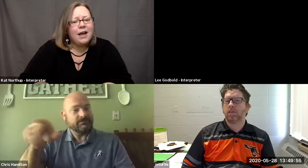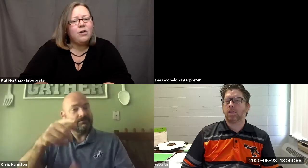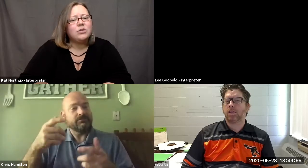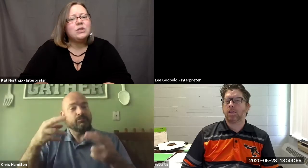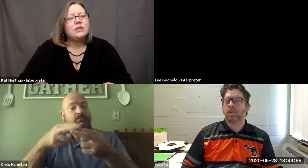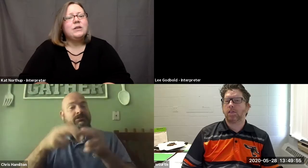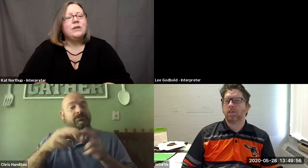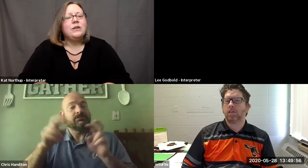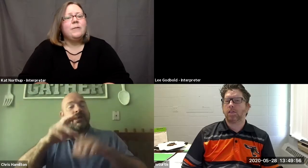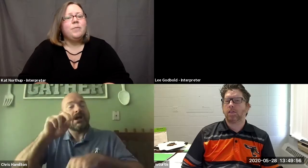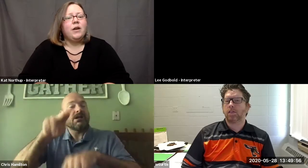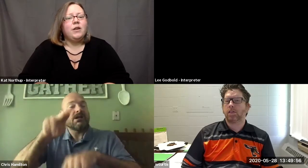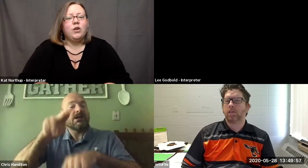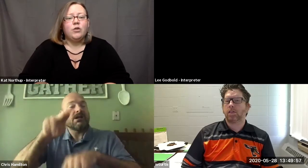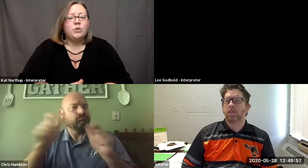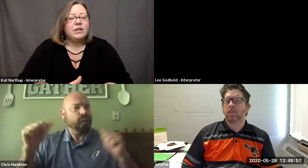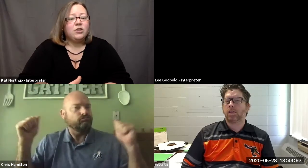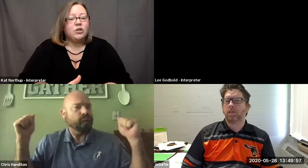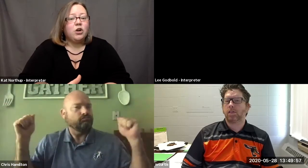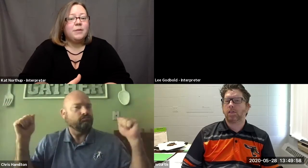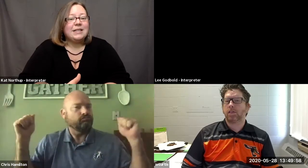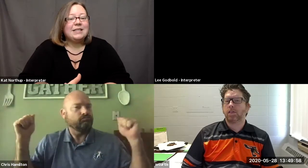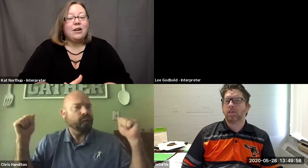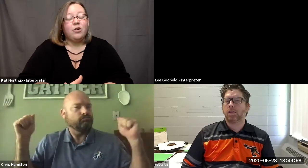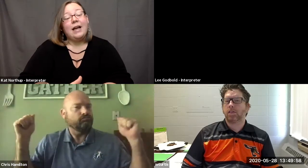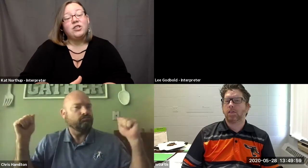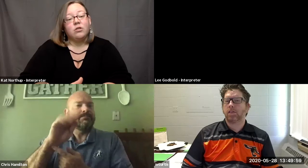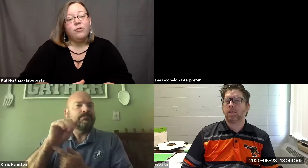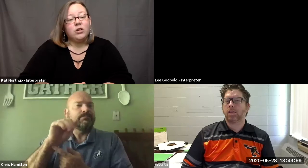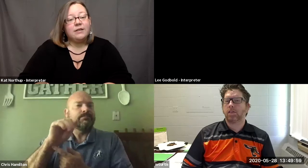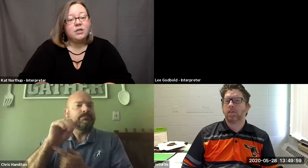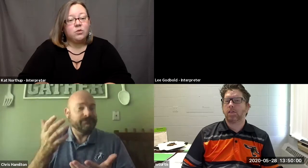Out, those regional tournaments that are national for our deaf schools.